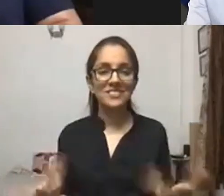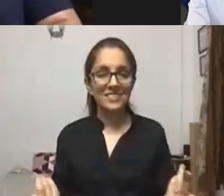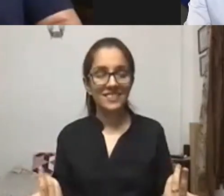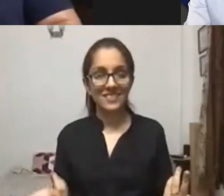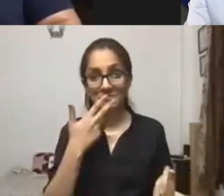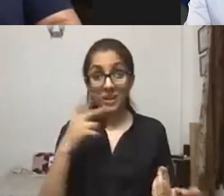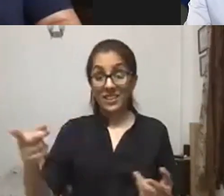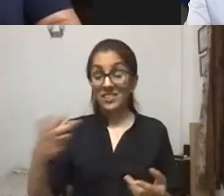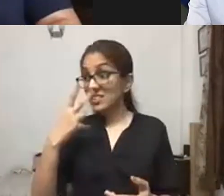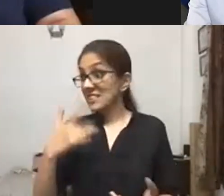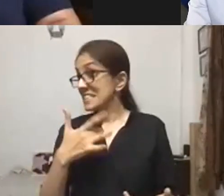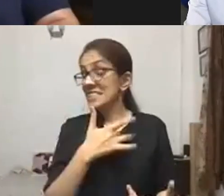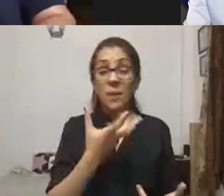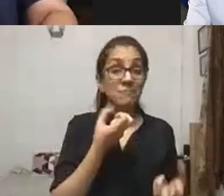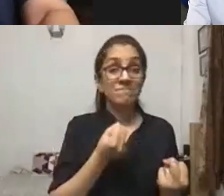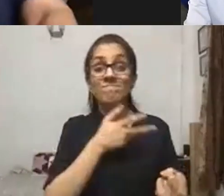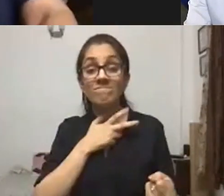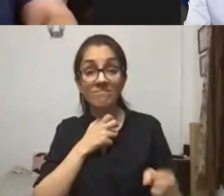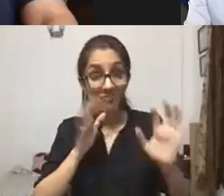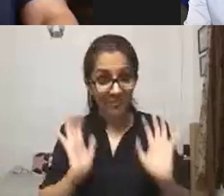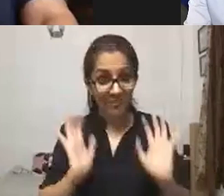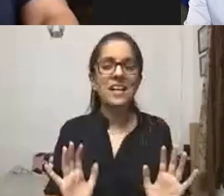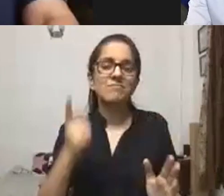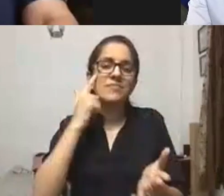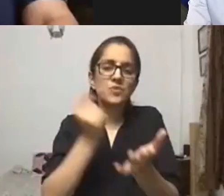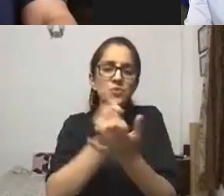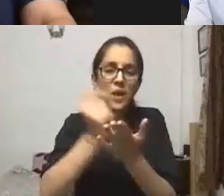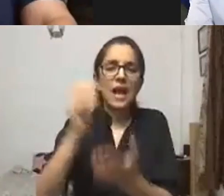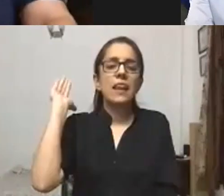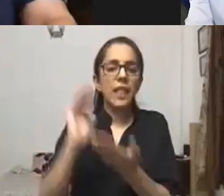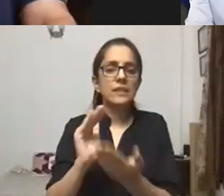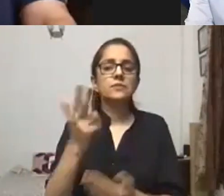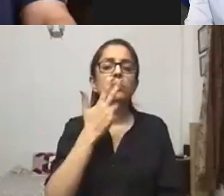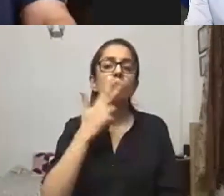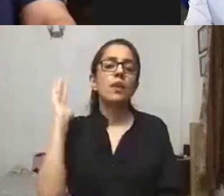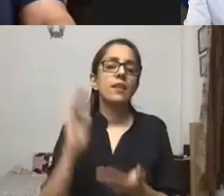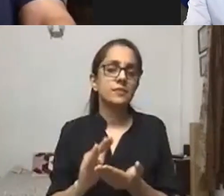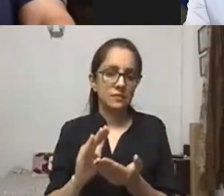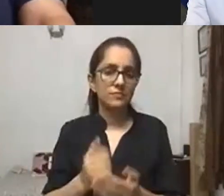in case if you're a chronic smoker, at least try to decrease it.